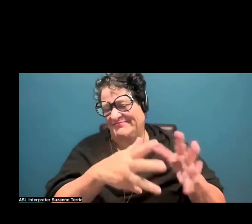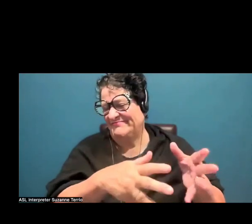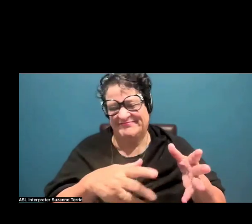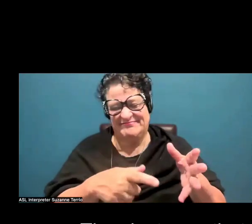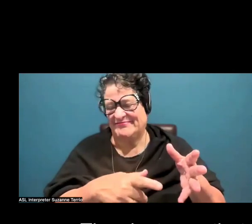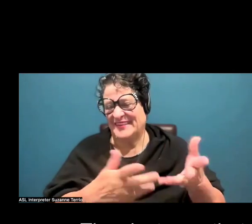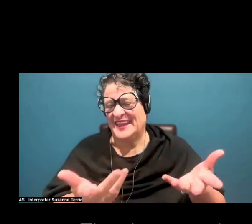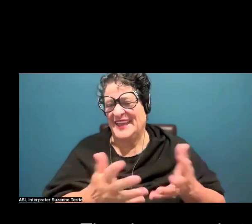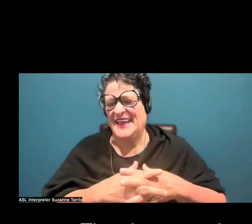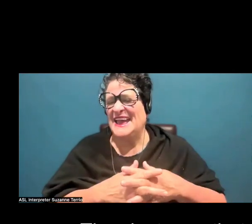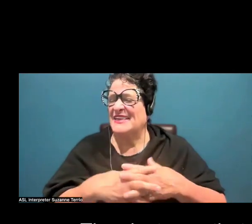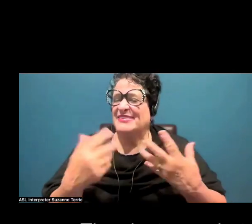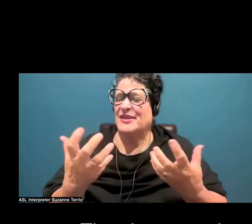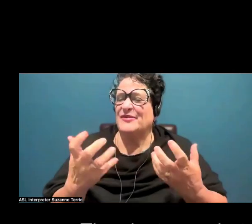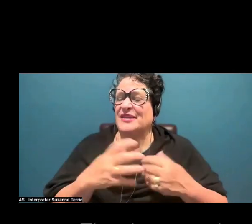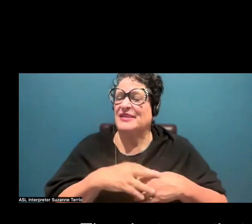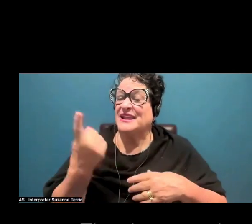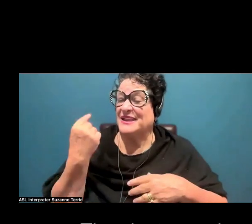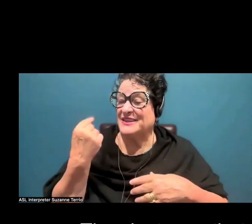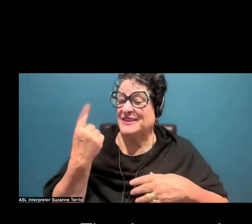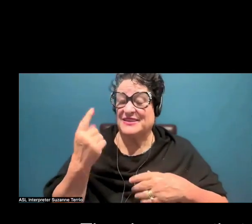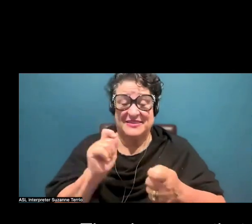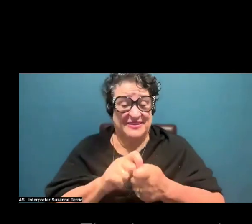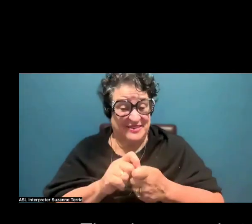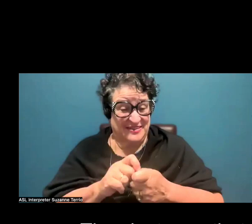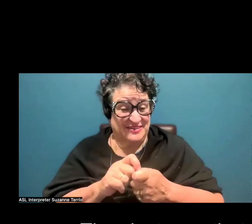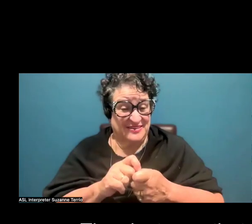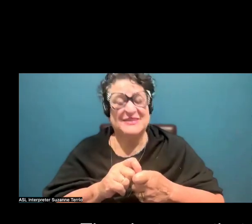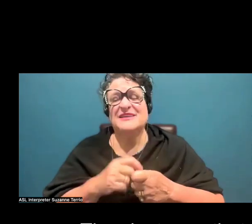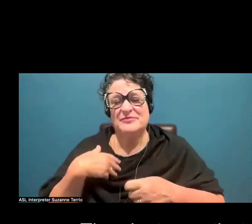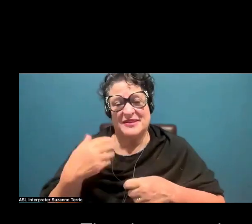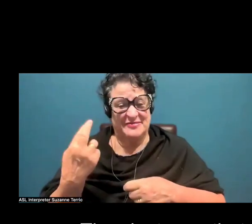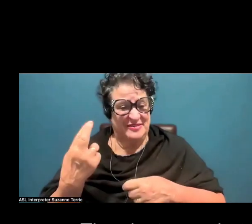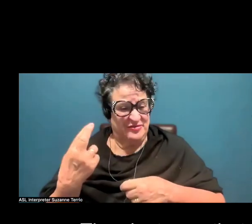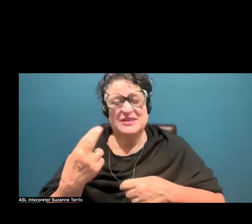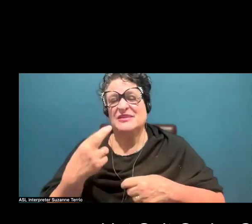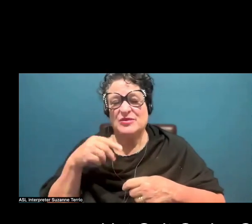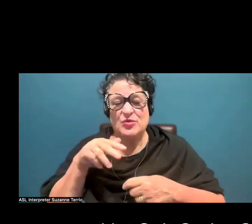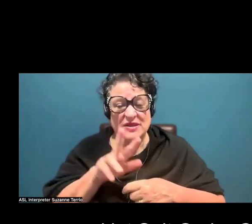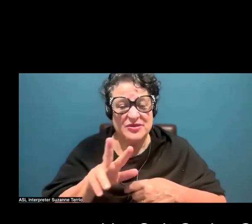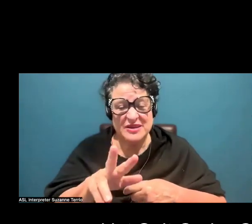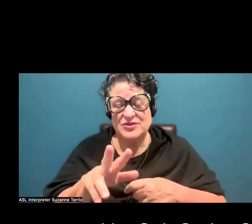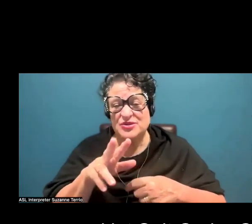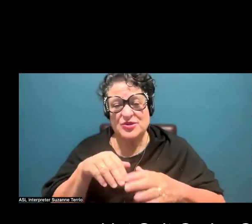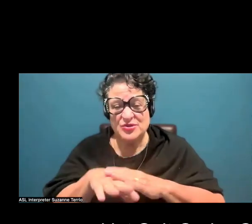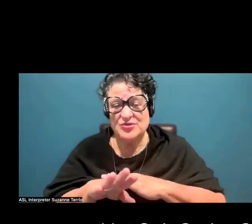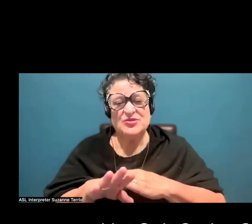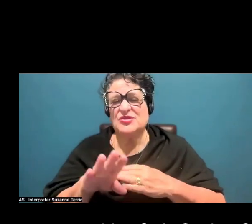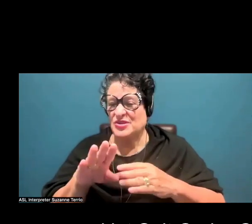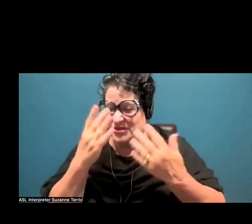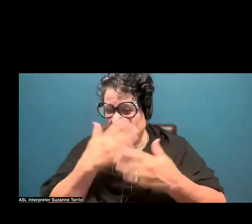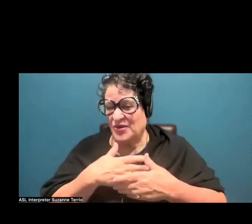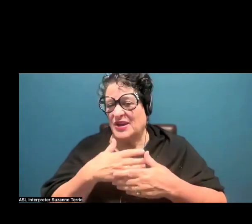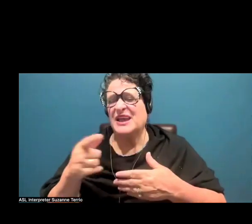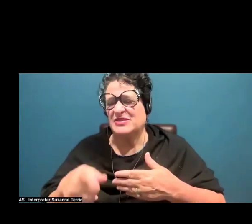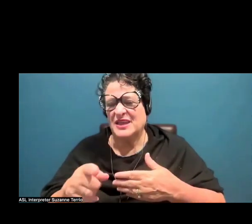street. They just care that a year ago, exactly, my best friends wandered into the dark and let Salt Cedar Canyon swallow them